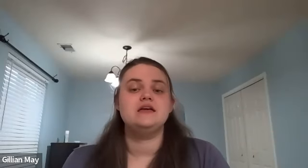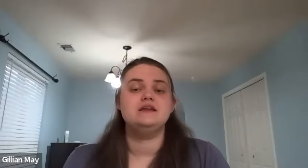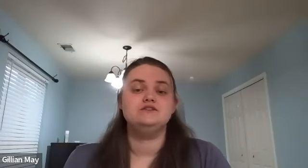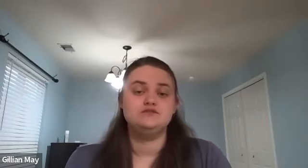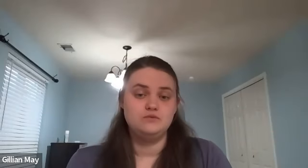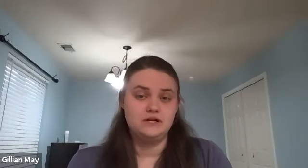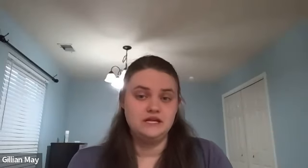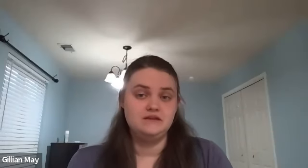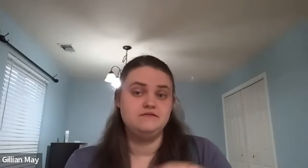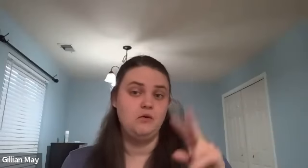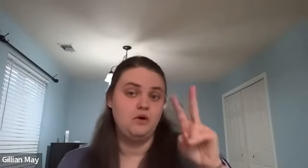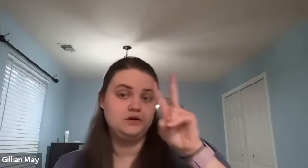Then 24,